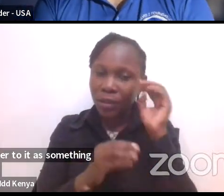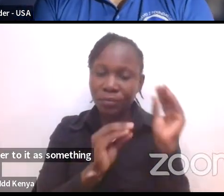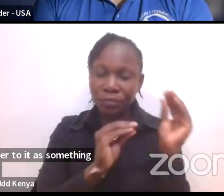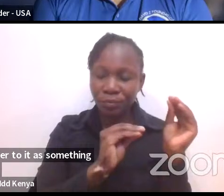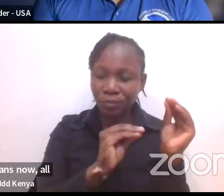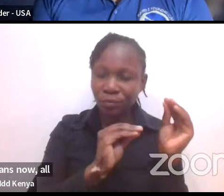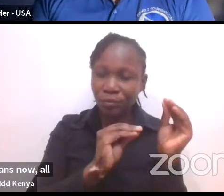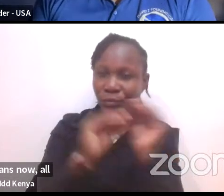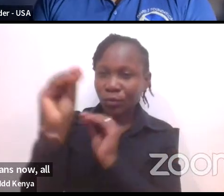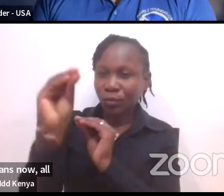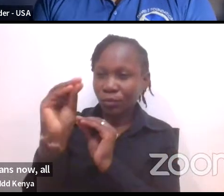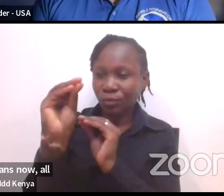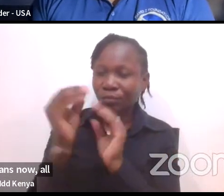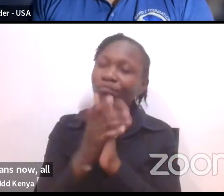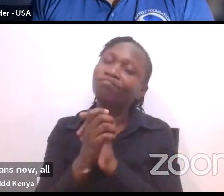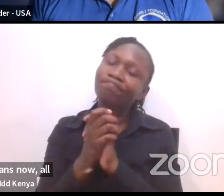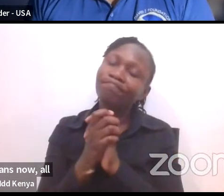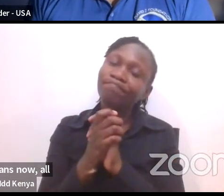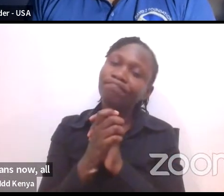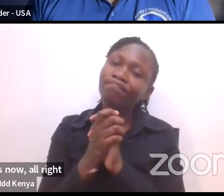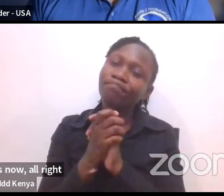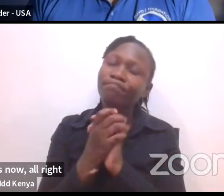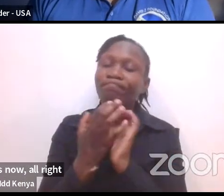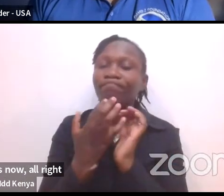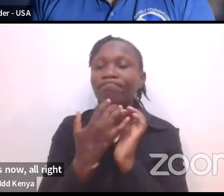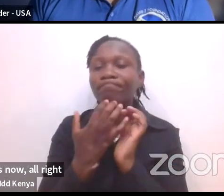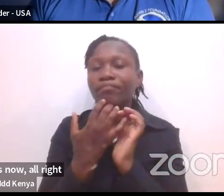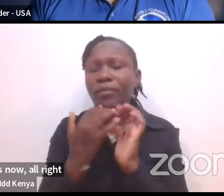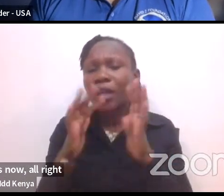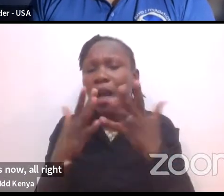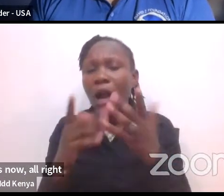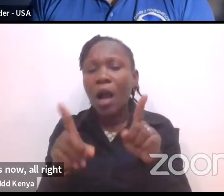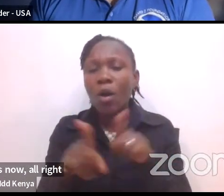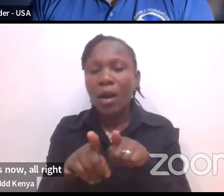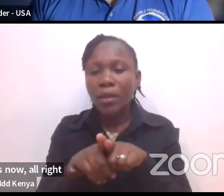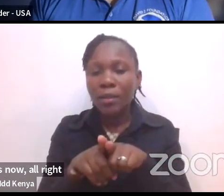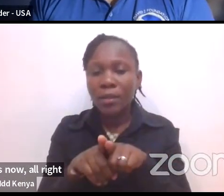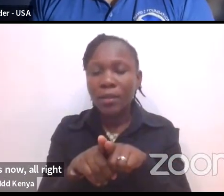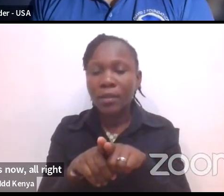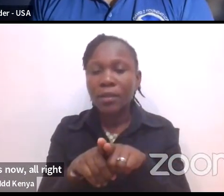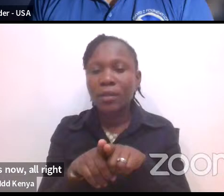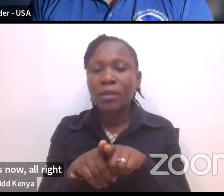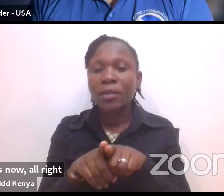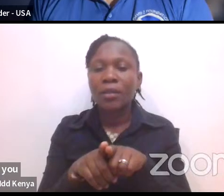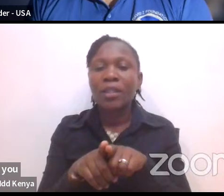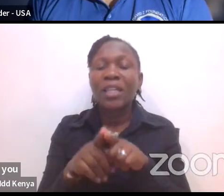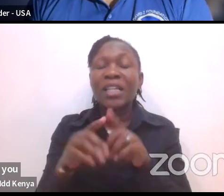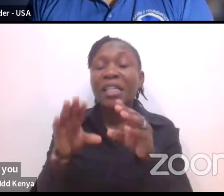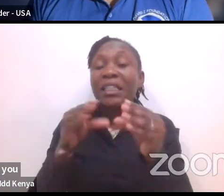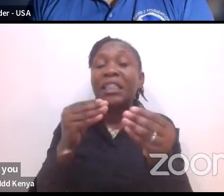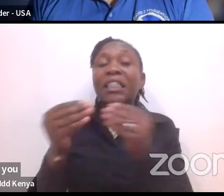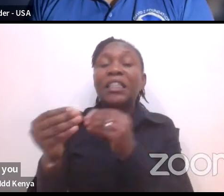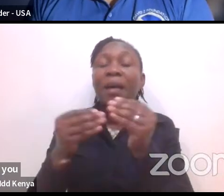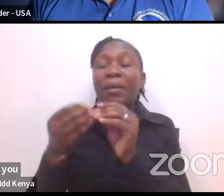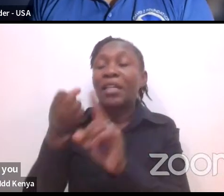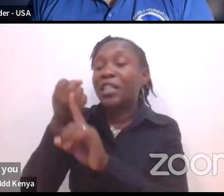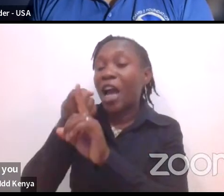right? So how, as disability advocates or